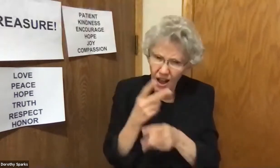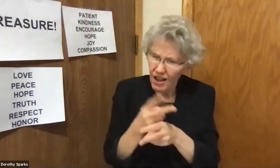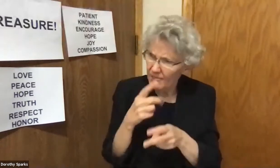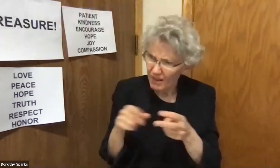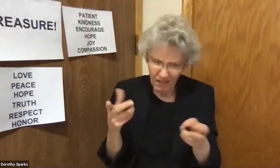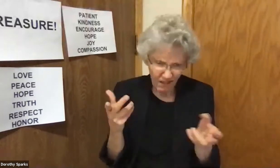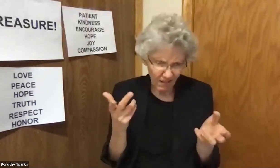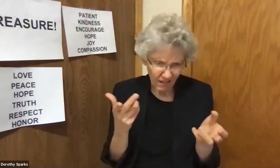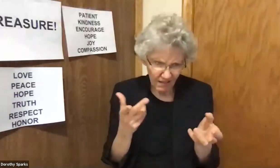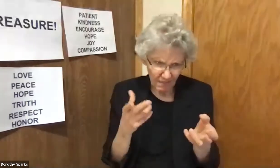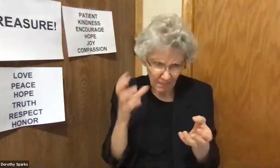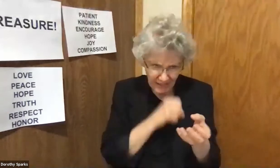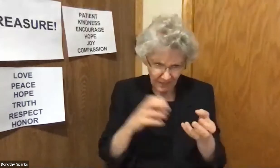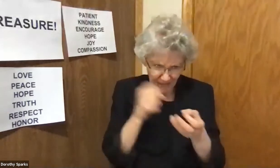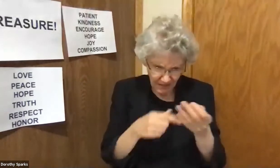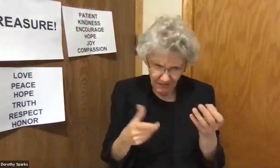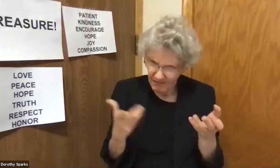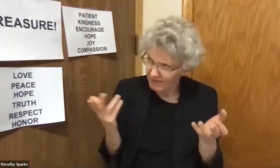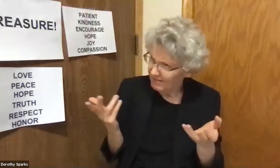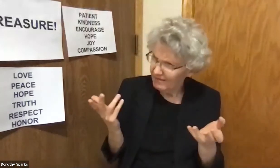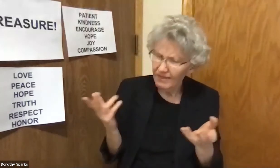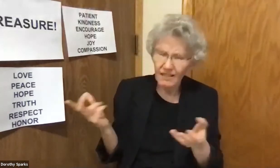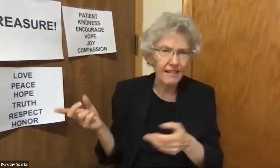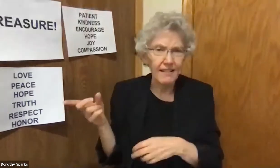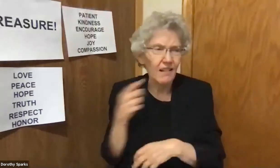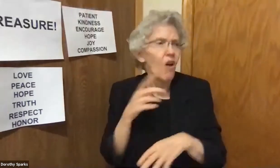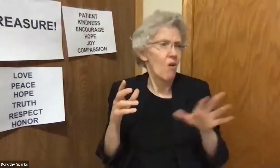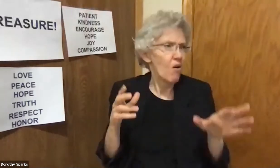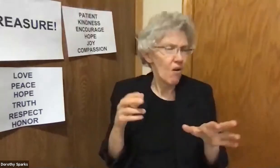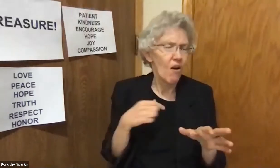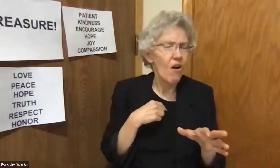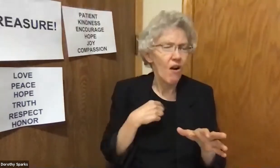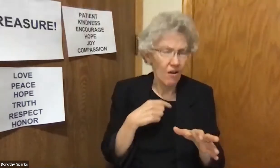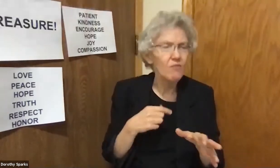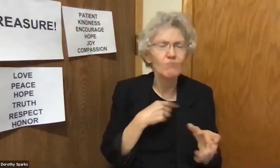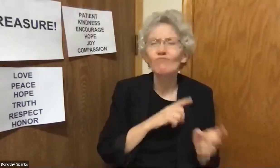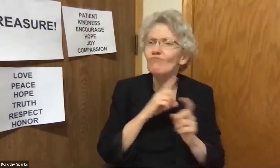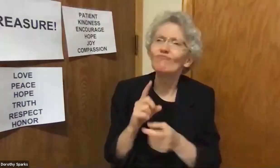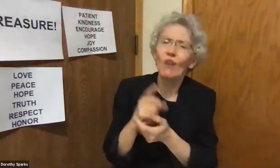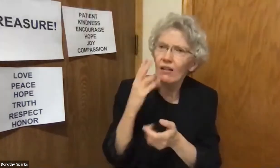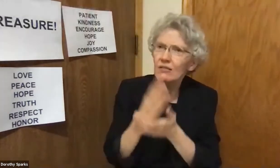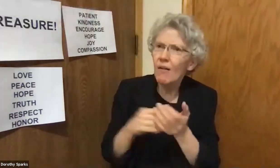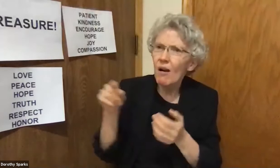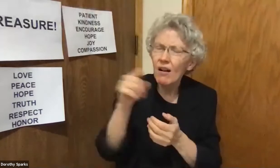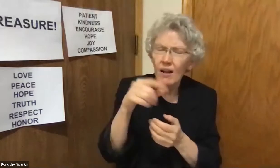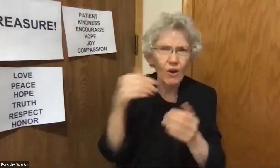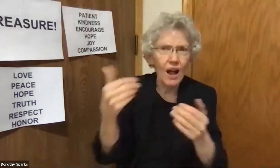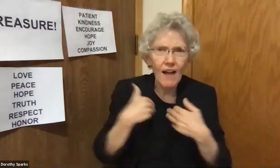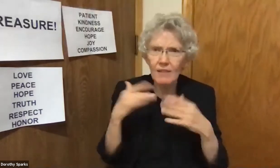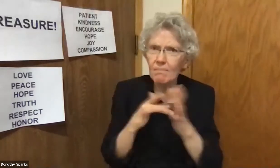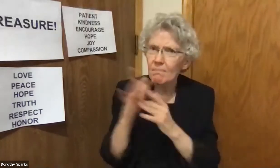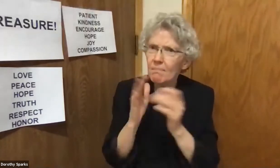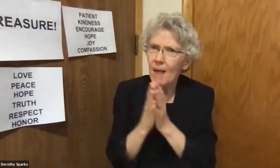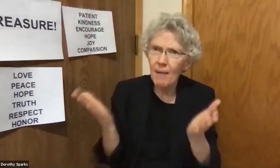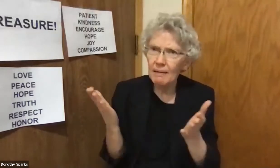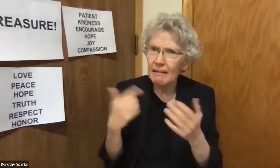him, he said, well, I thought you would take good care of my Bible here, but why are there pages missing? And he said, oh,